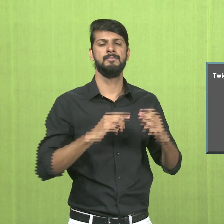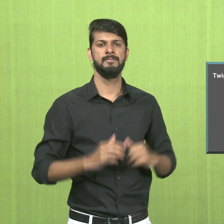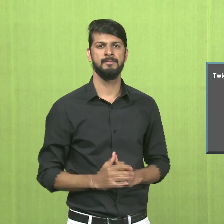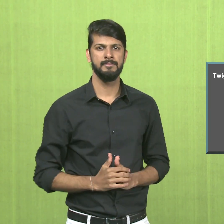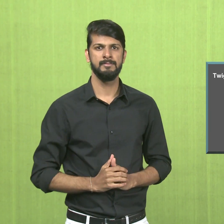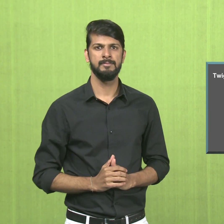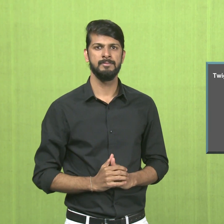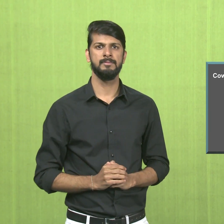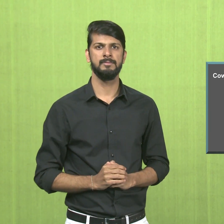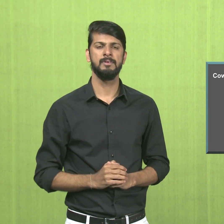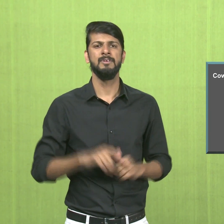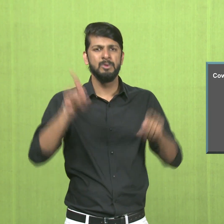brush.